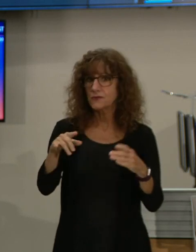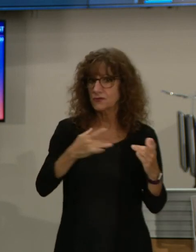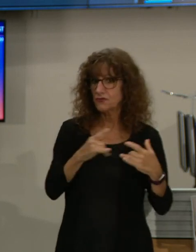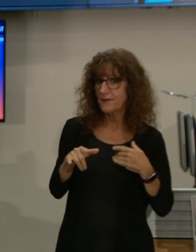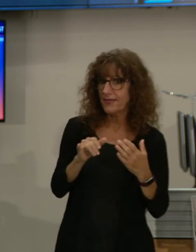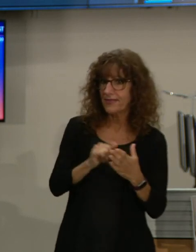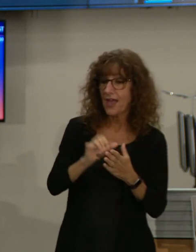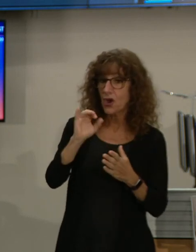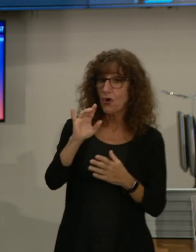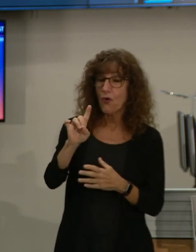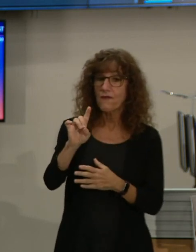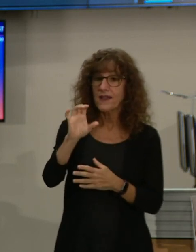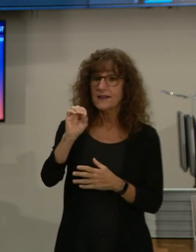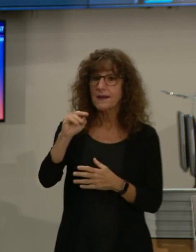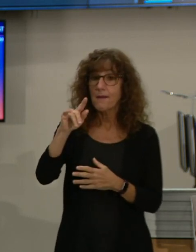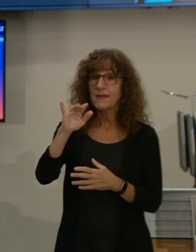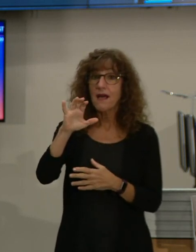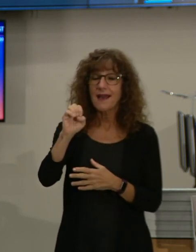at